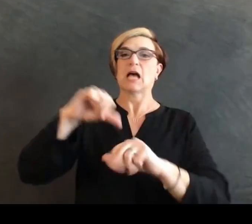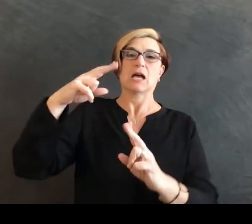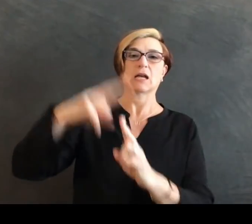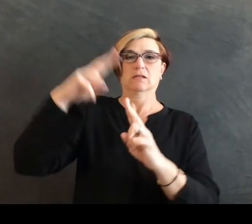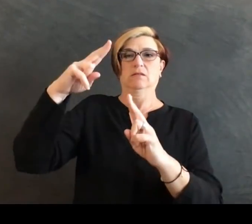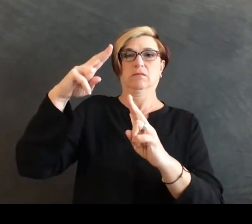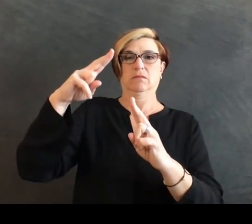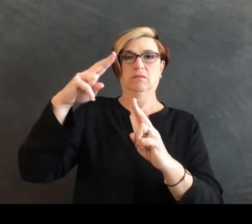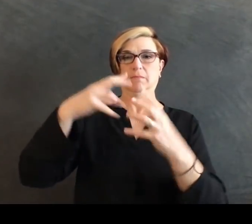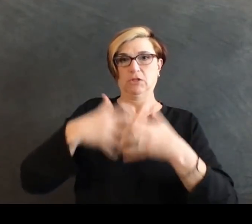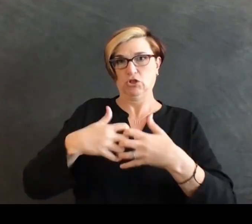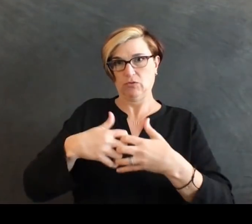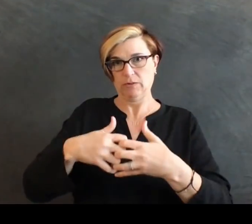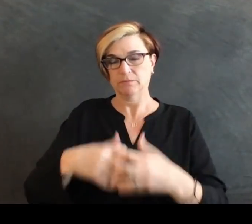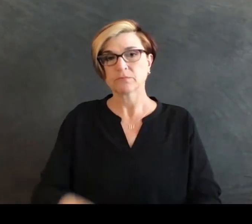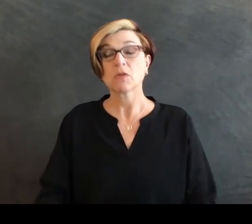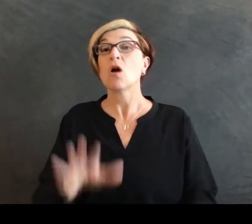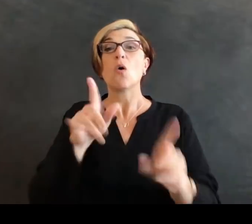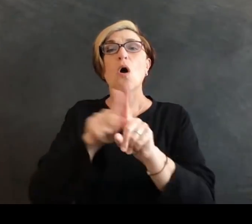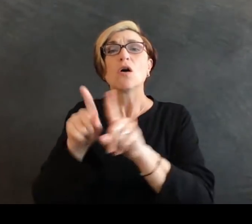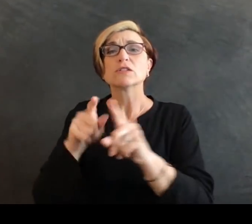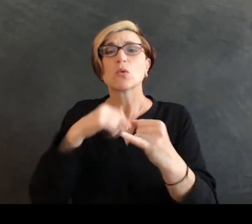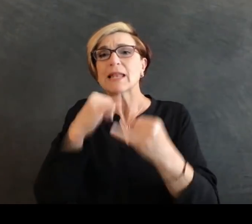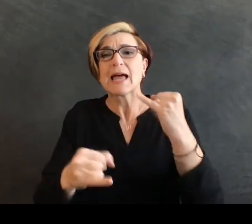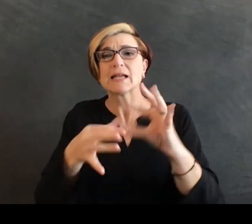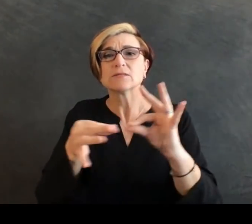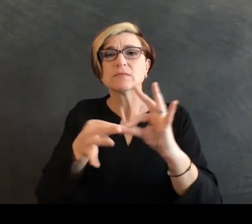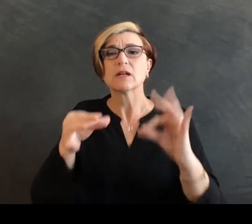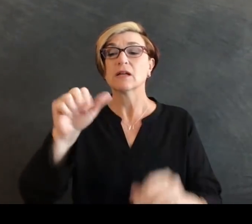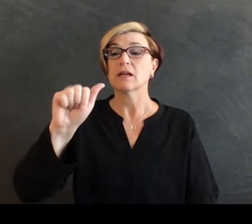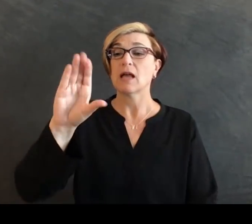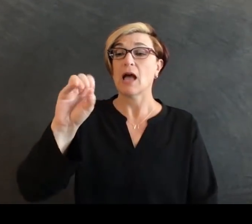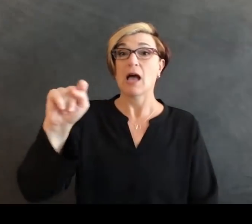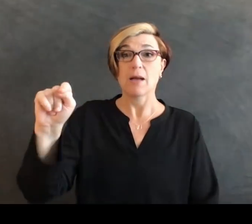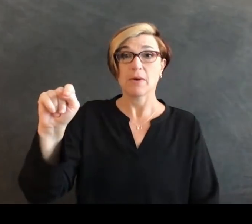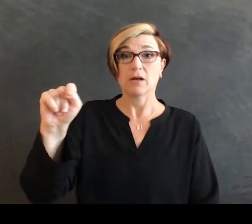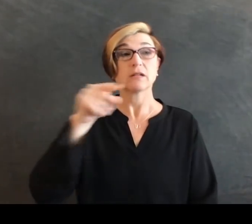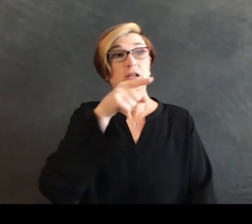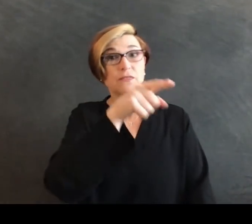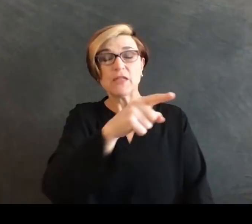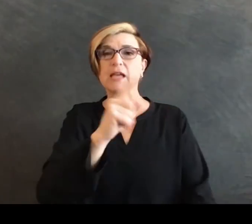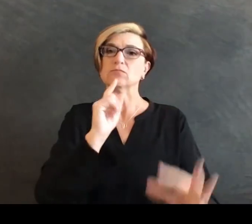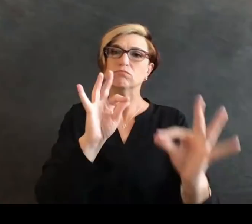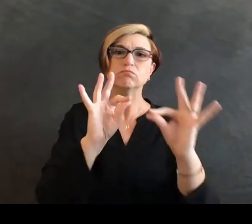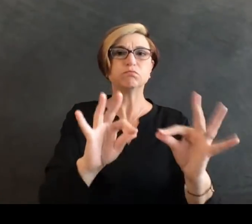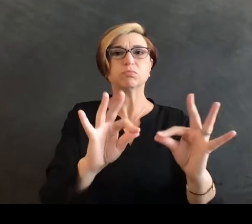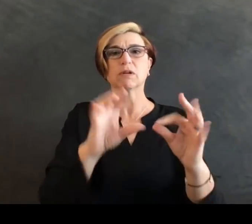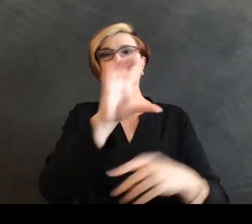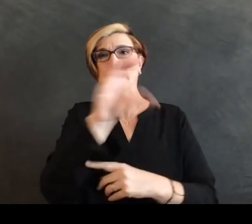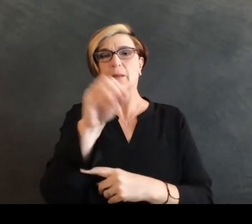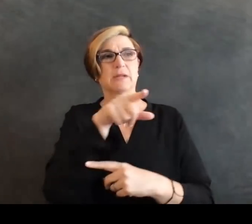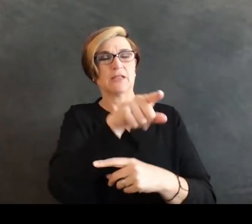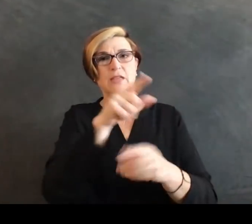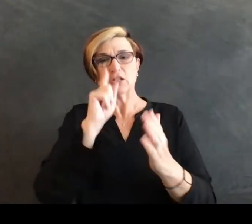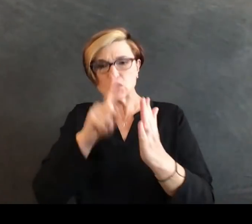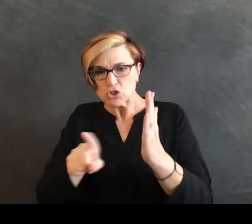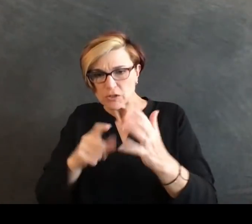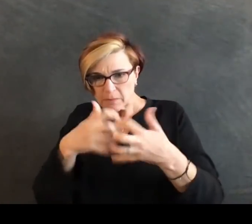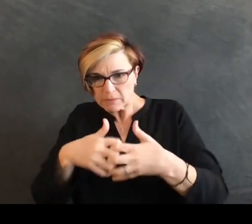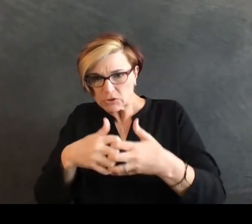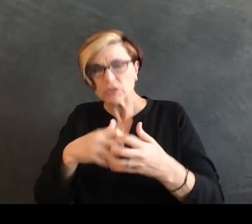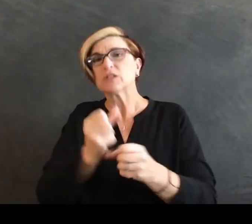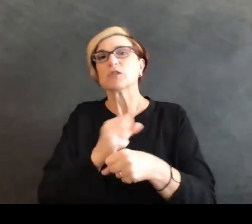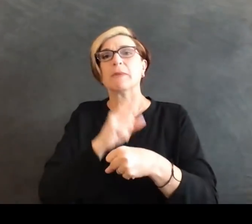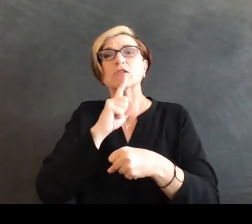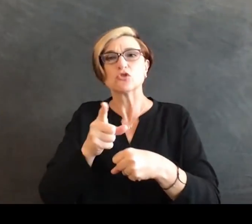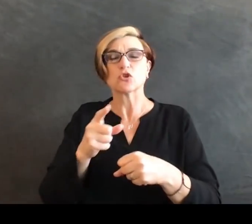had a fast, reliable, and accurate test to market. Thank you. Thank you, Doc. Great job, too. Really